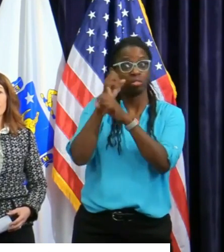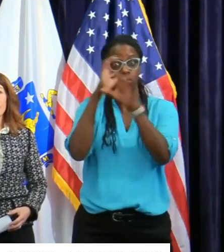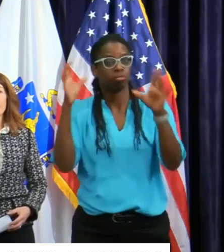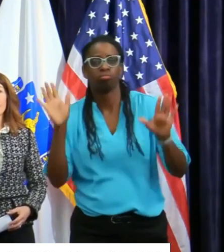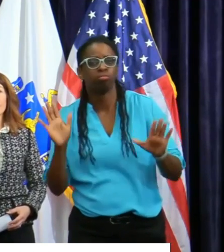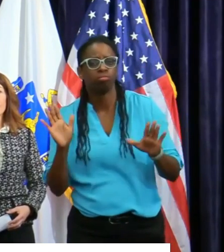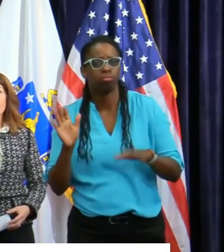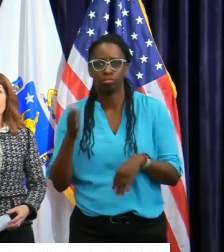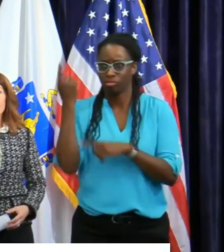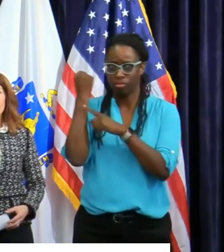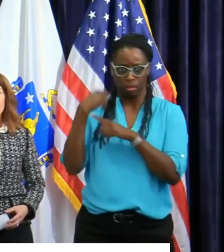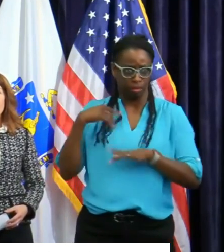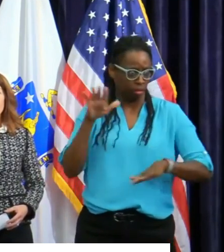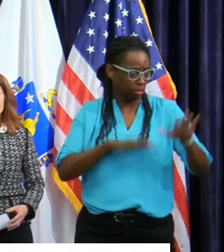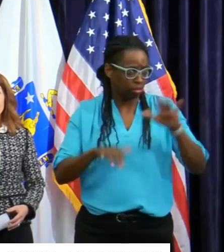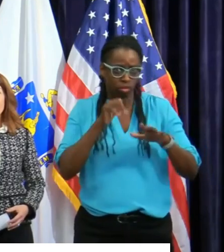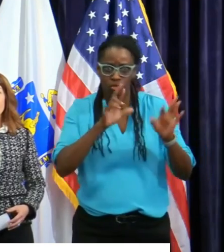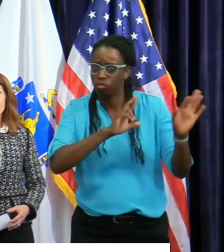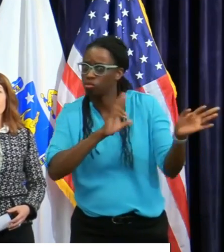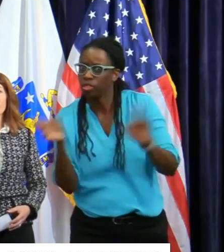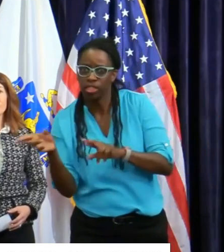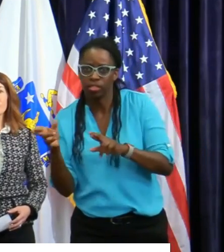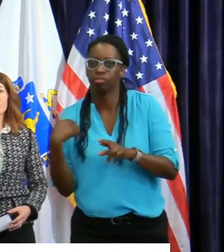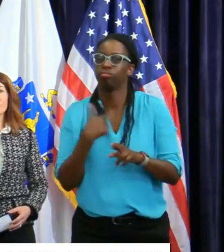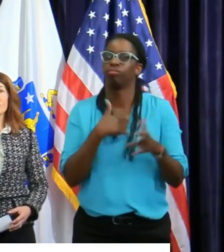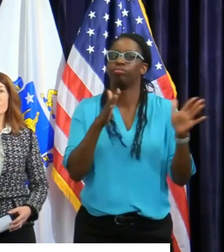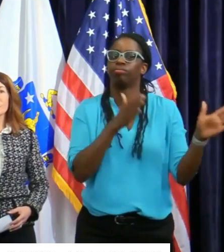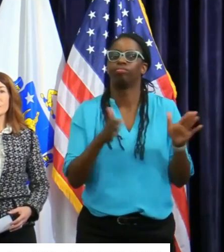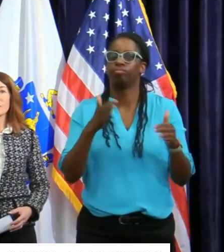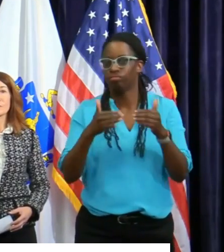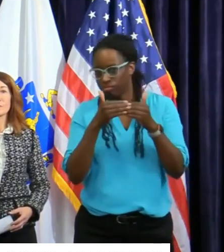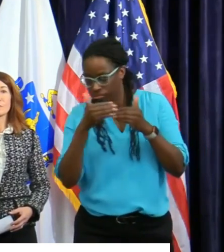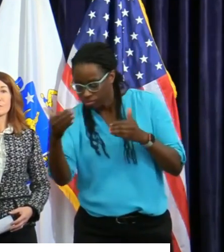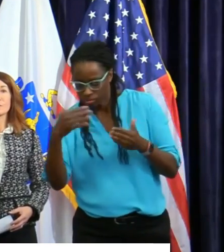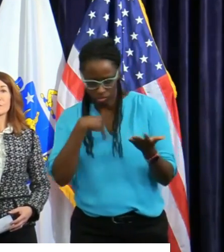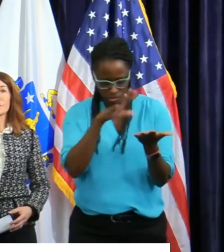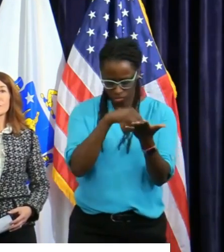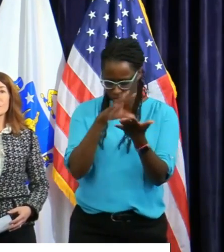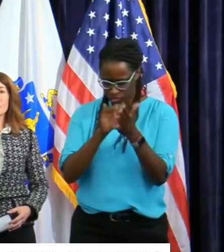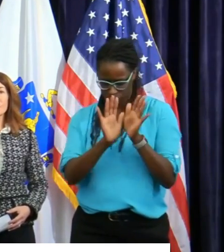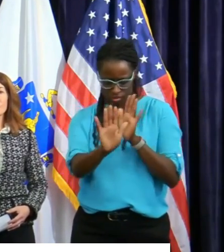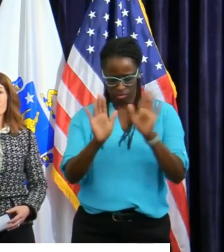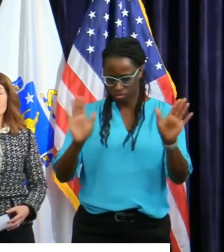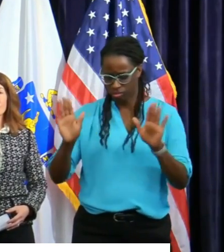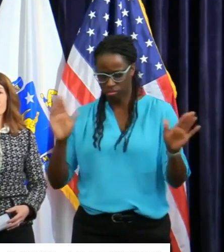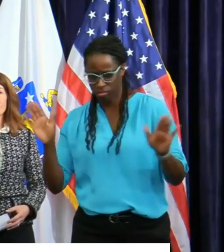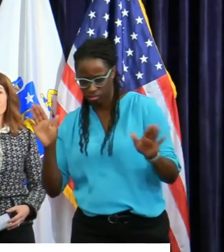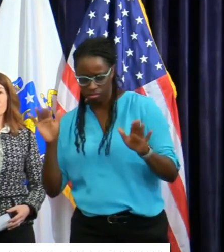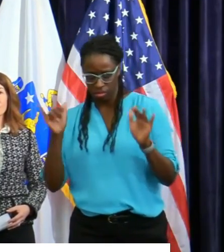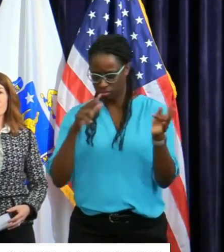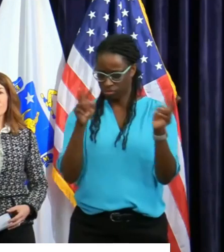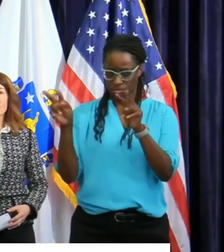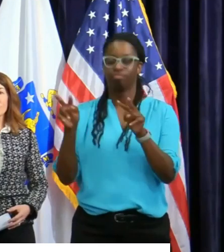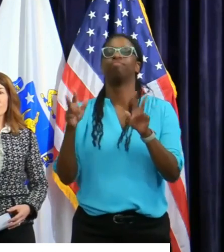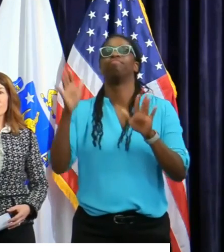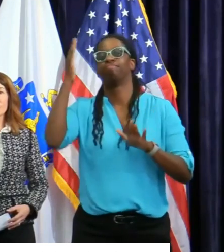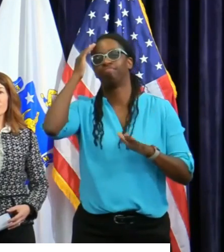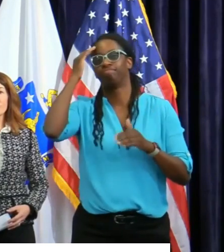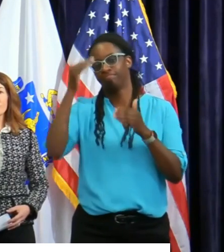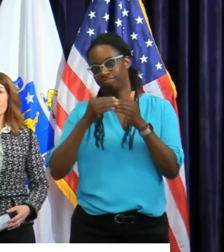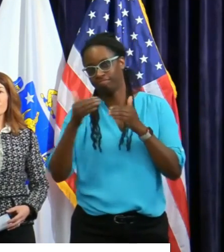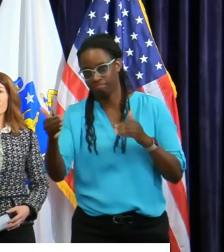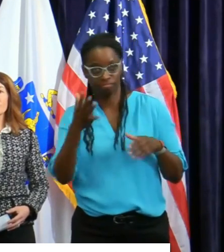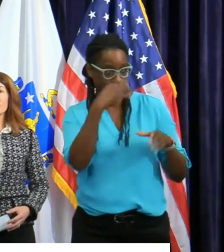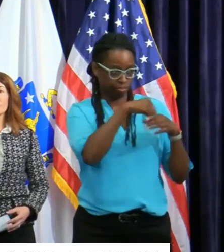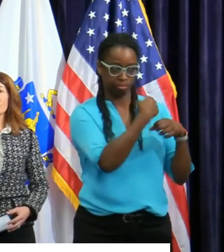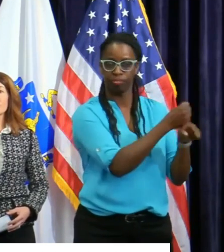at our disposal to keep people from getting severely ill that we never had before, and that's vaccines and booster shots.